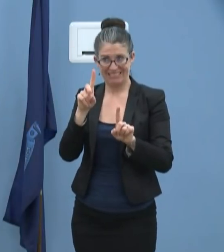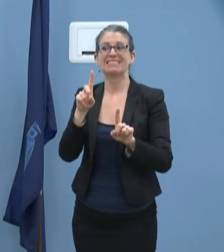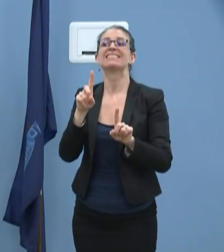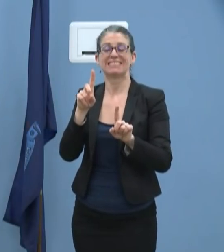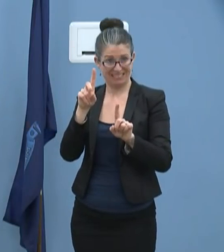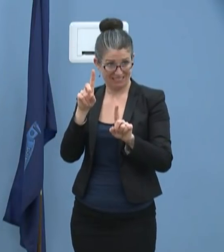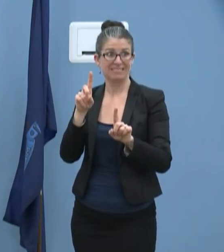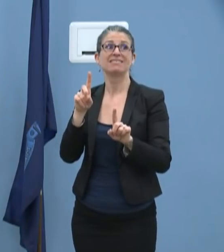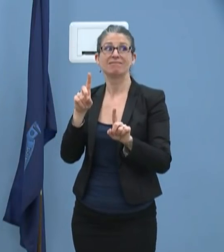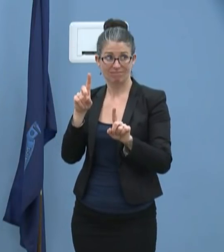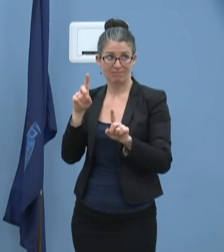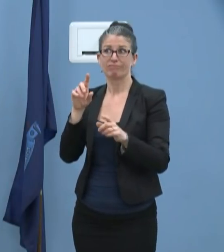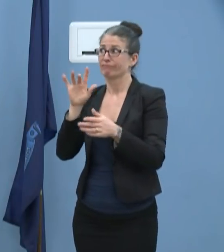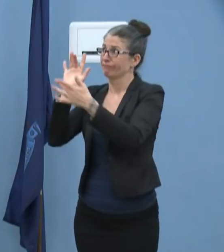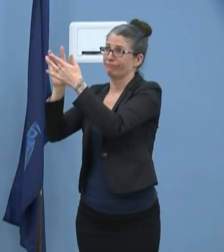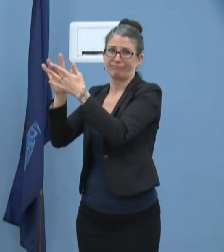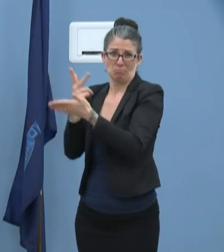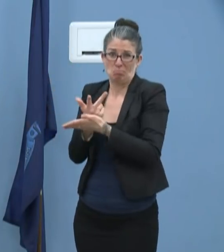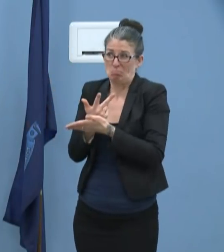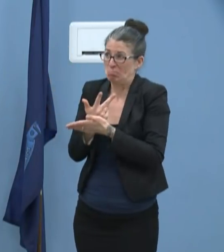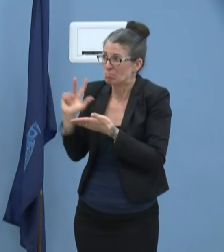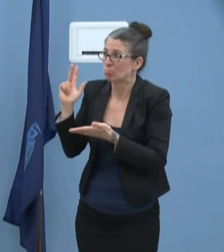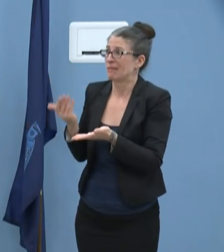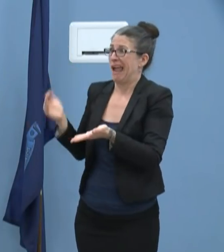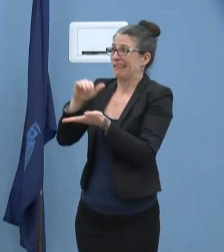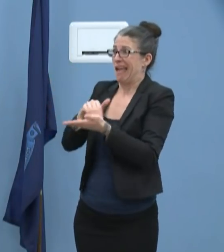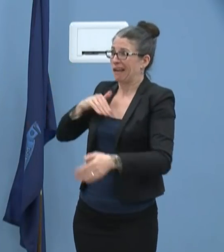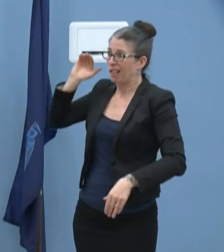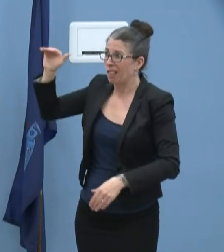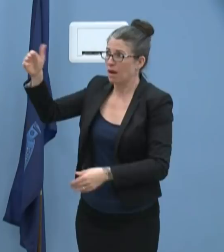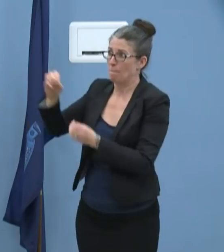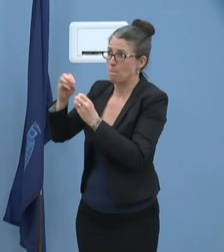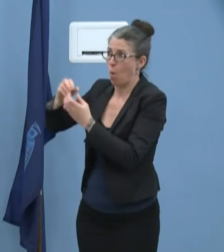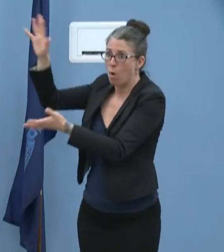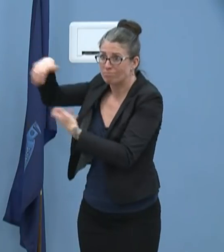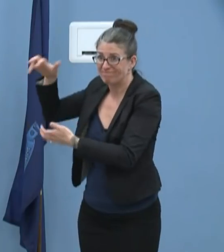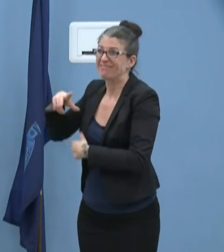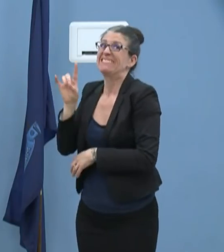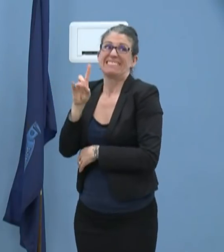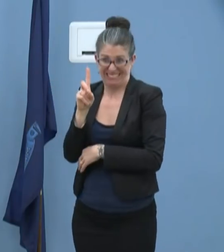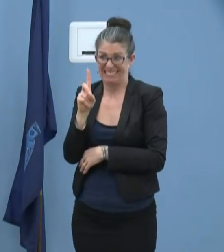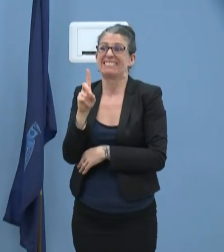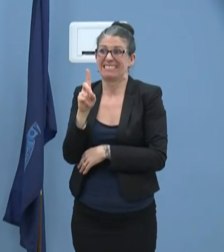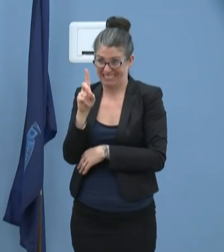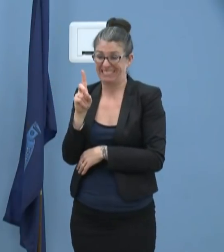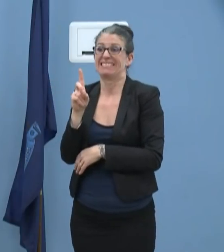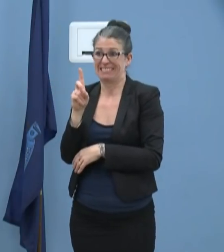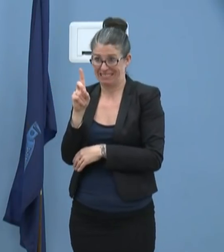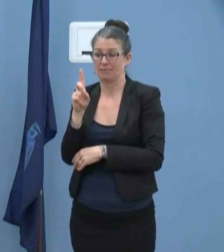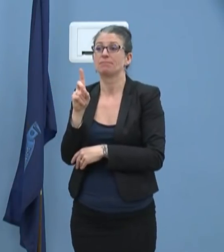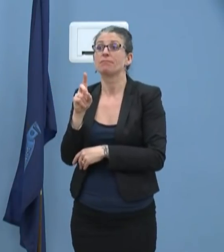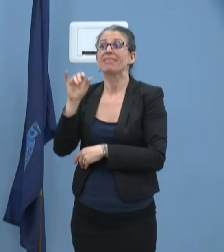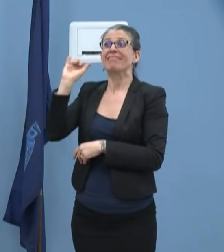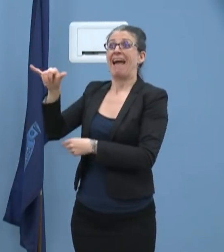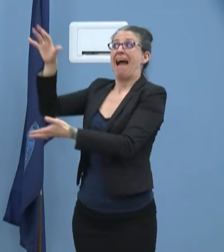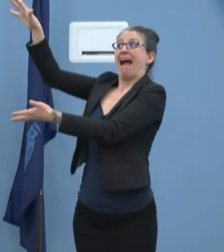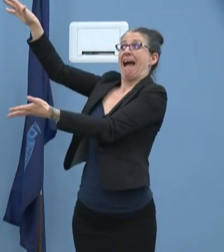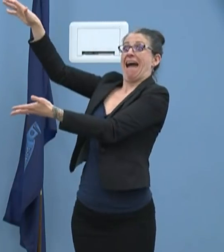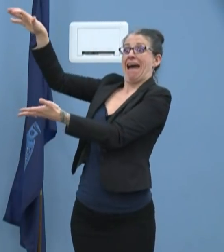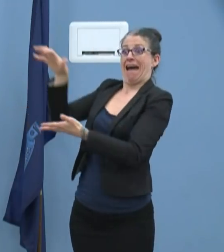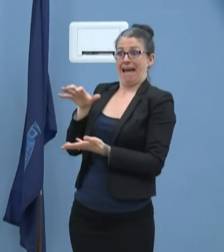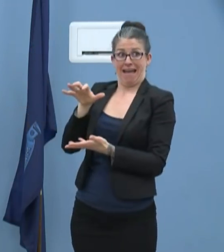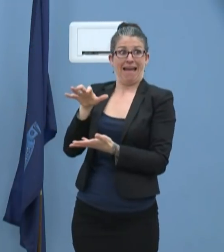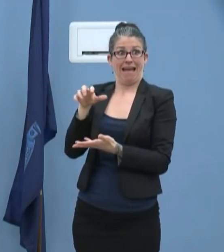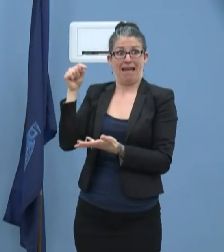Stockpile managed by the federal government for additional supplies of protective equipment. That distribution